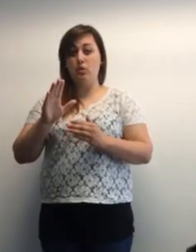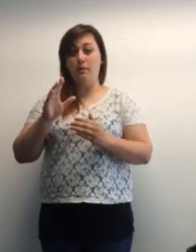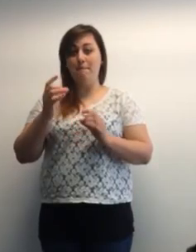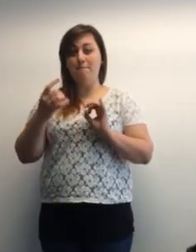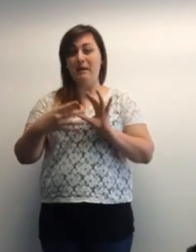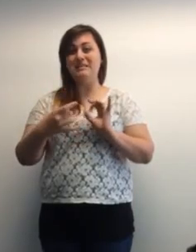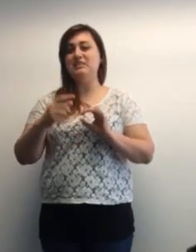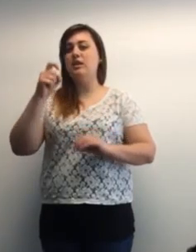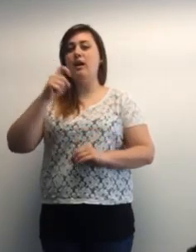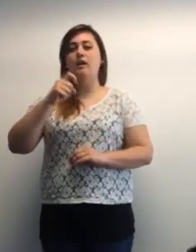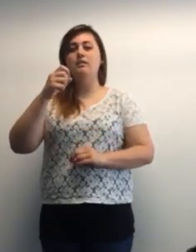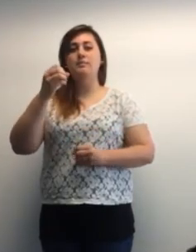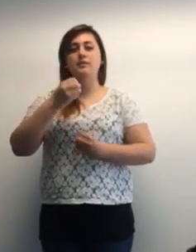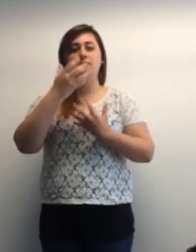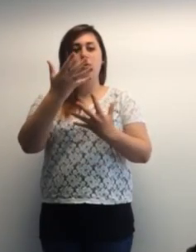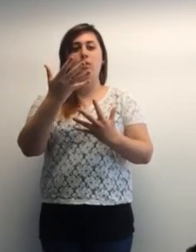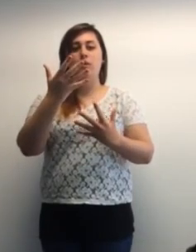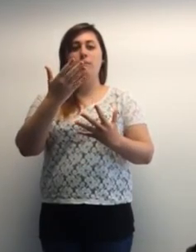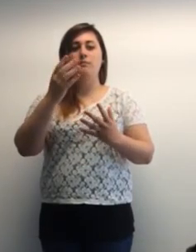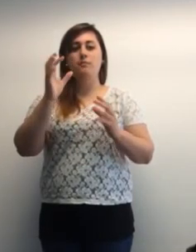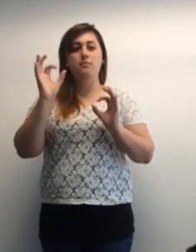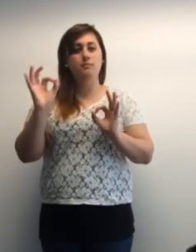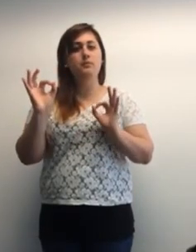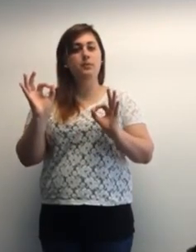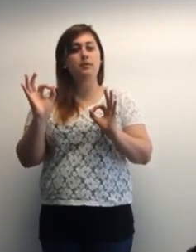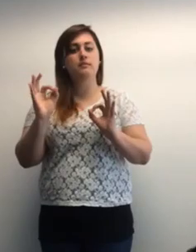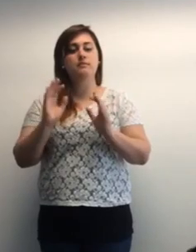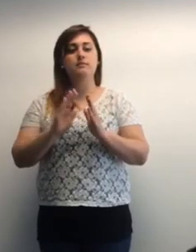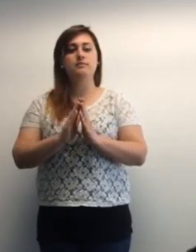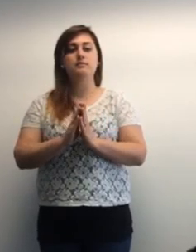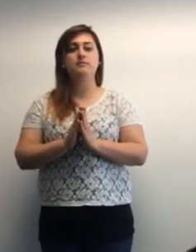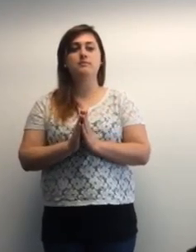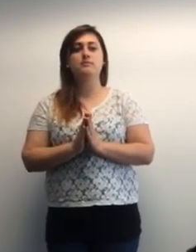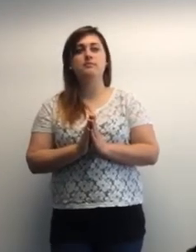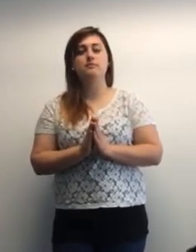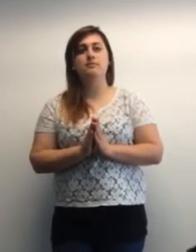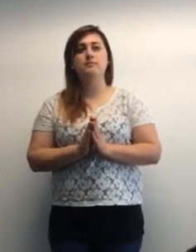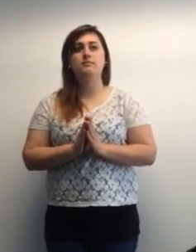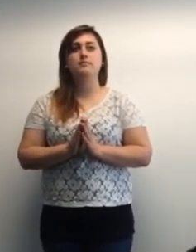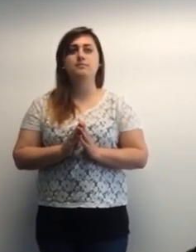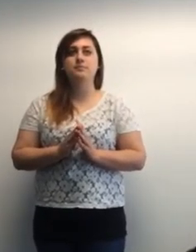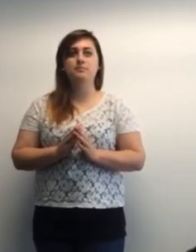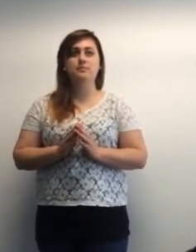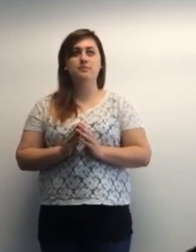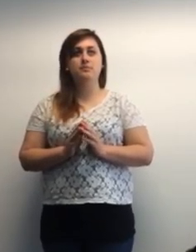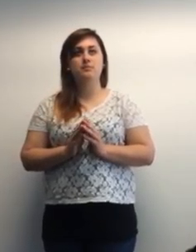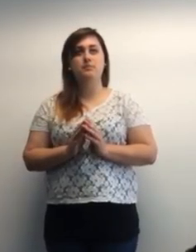Remember the attitudes about high school students and how critical they can be? So you got to develop a thick skin and know